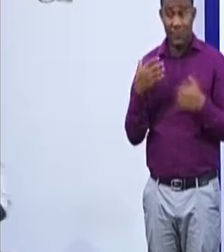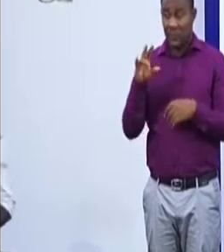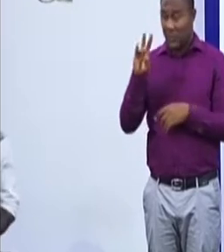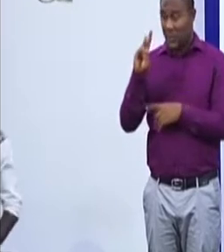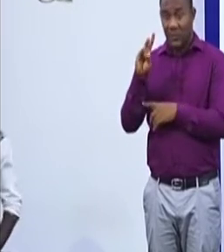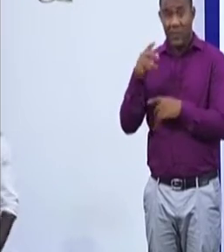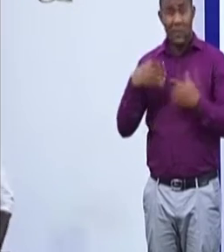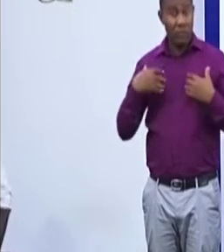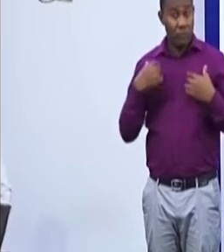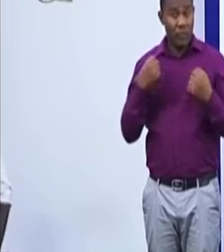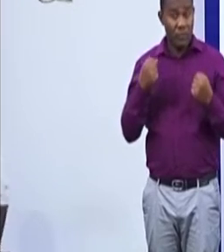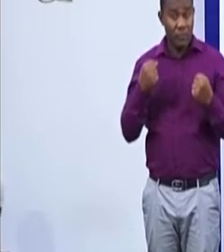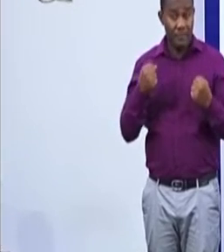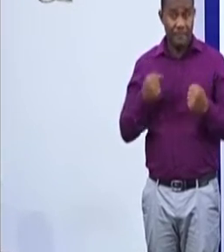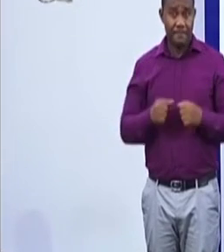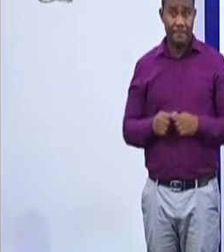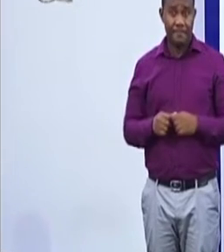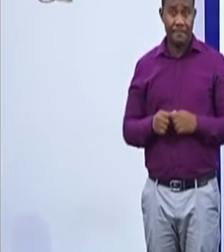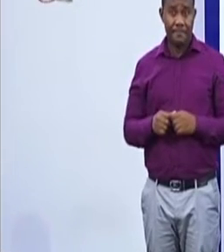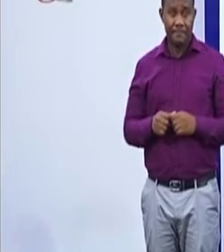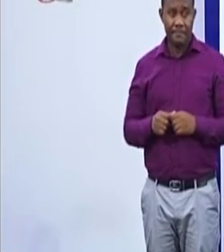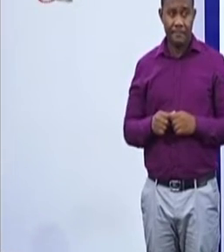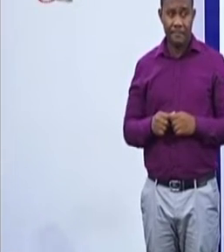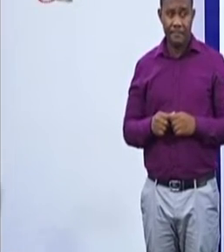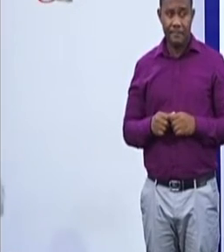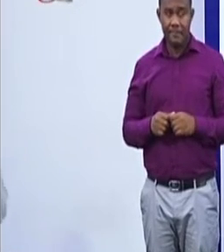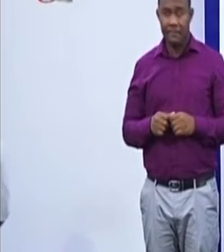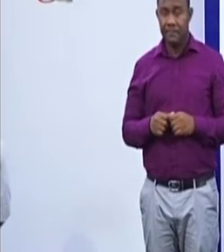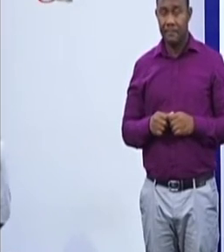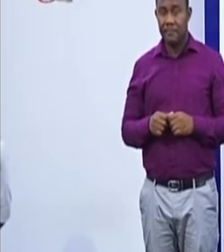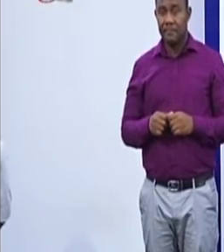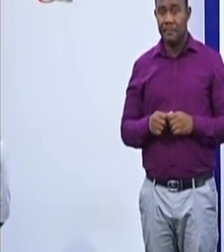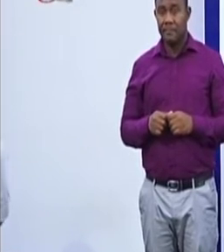after the second,